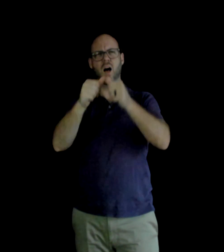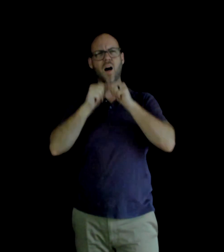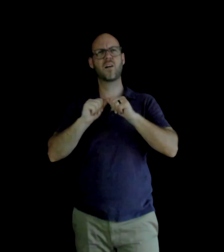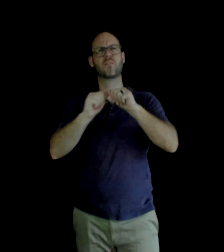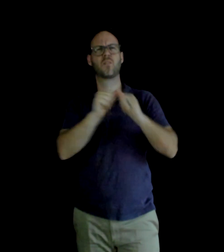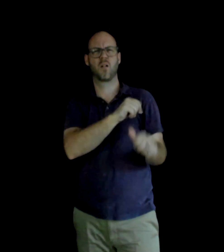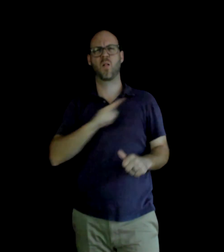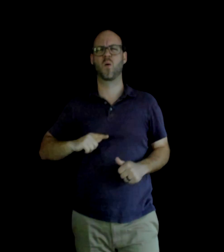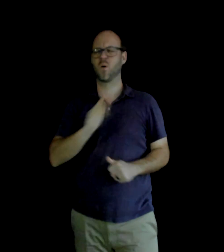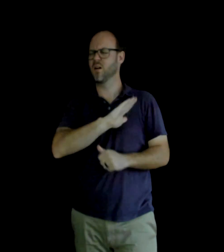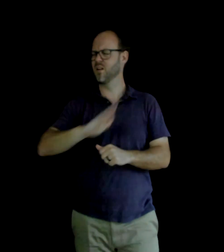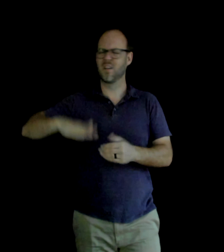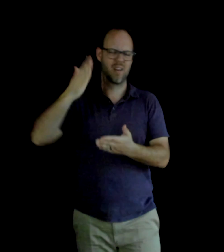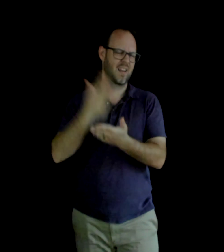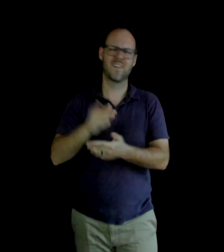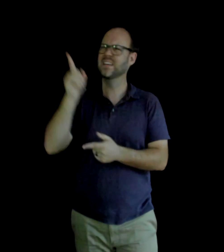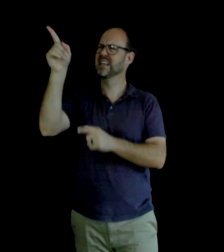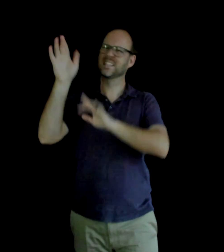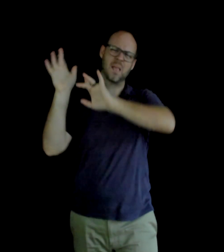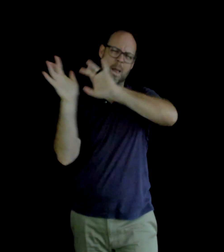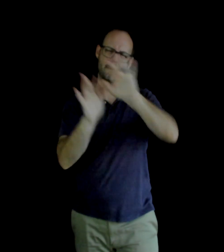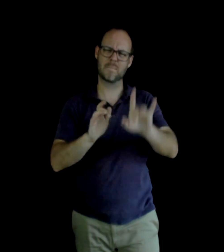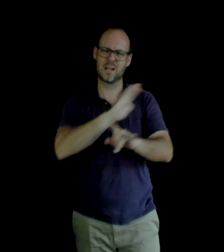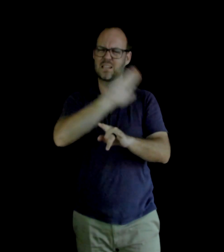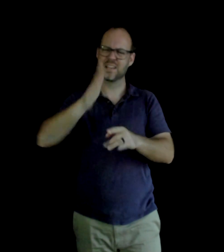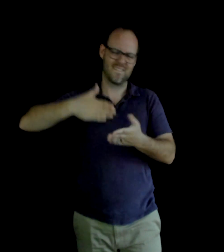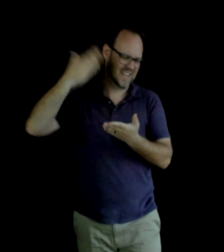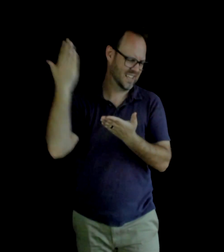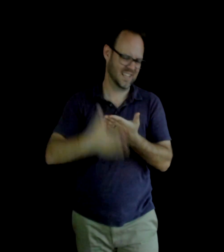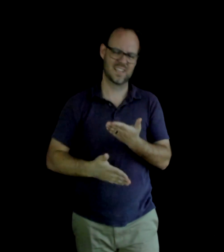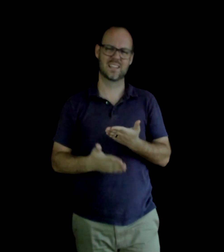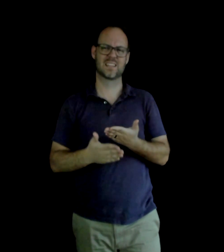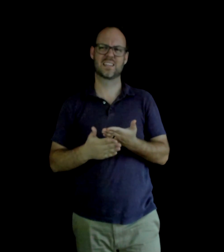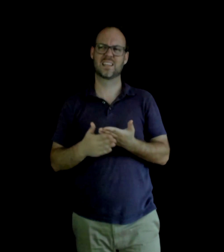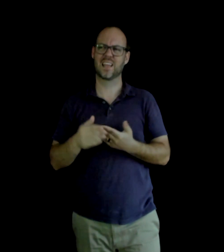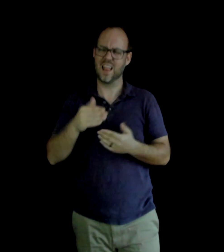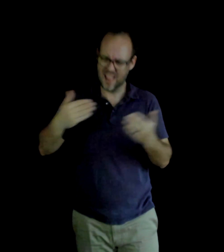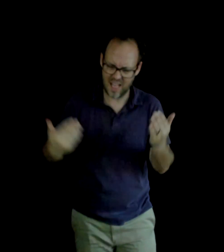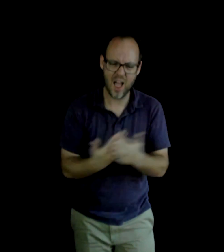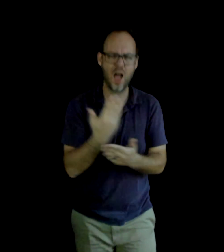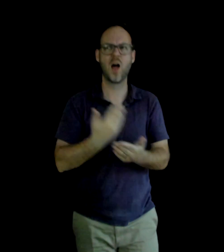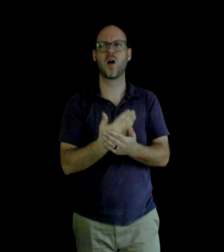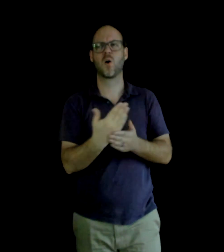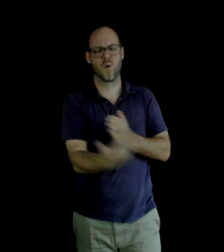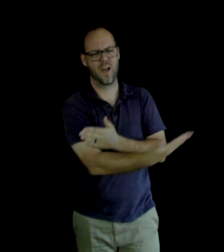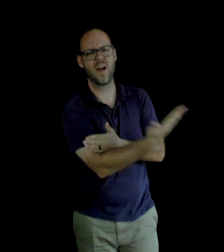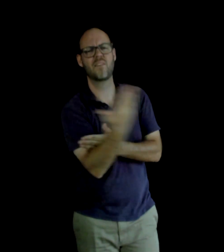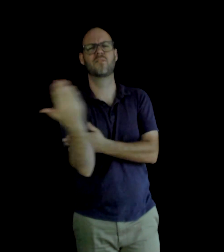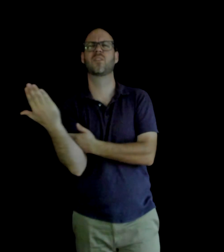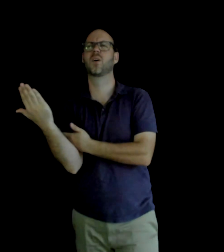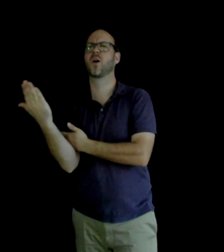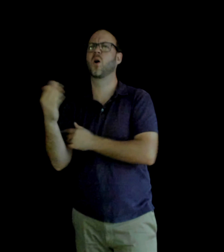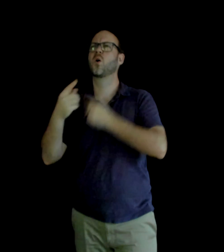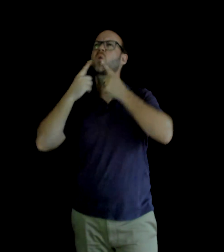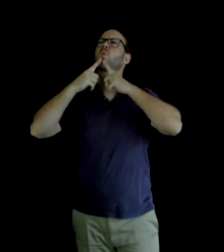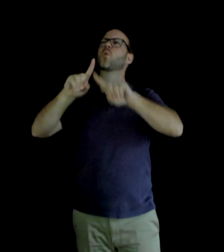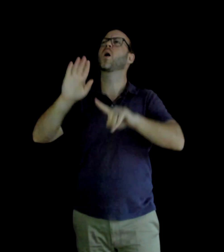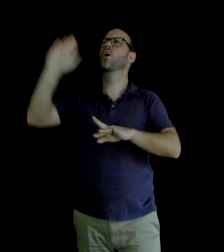Lord never ceases. His mercies never come to an end. They are new every morning. Great is